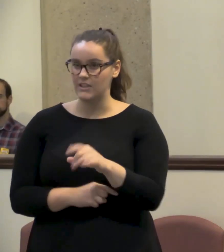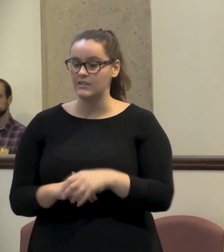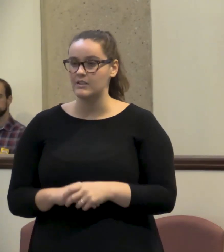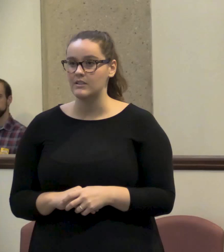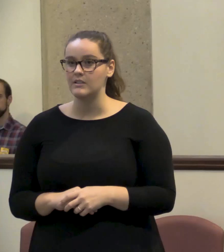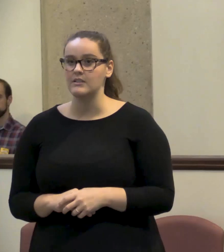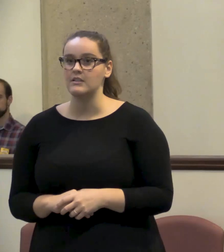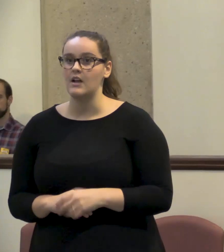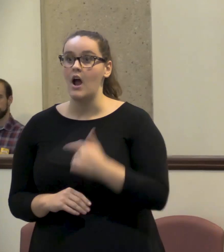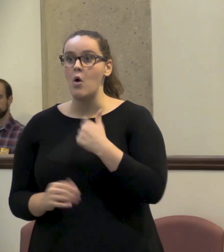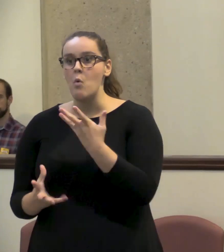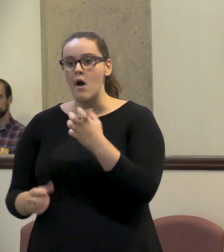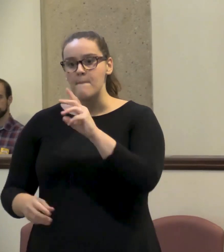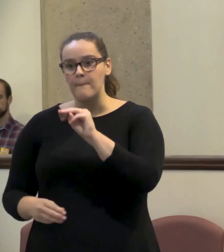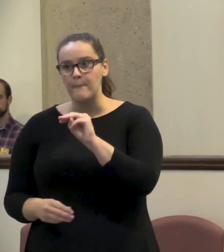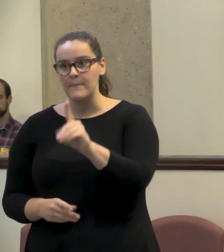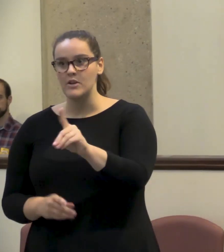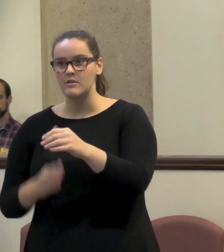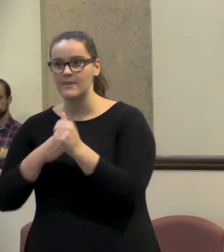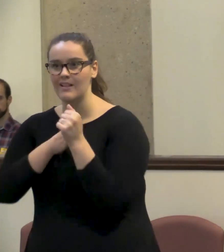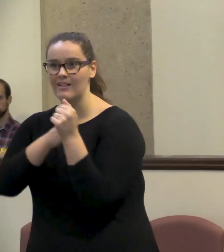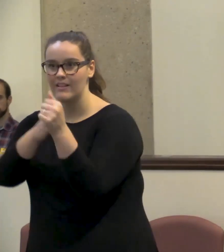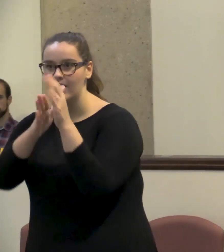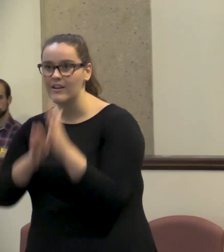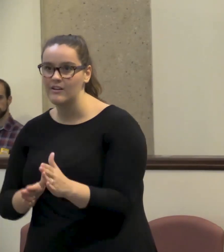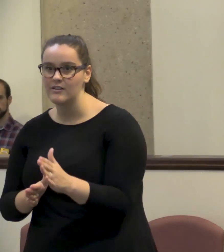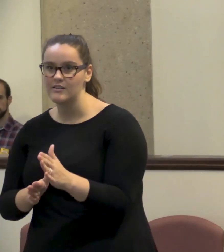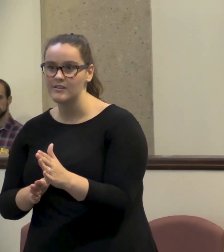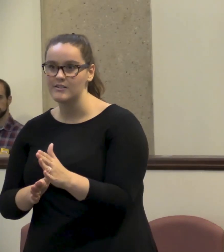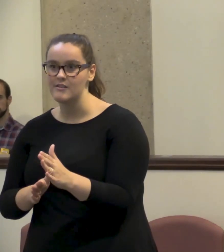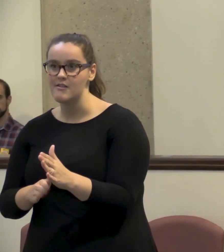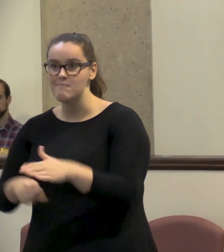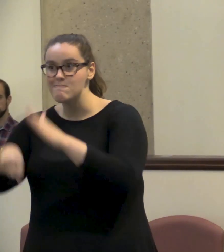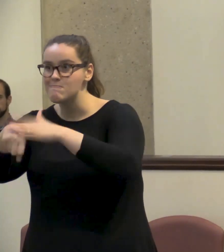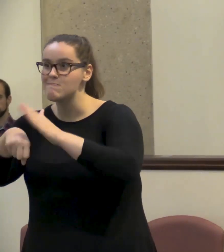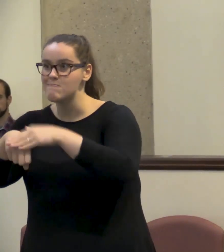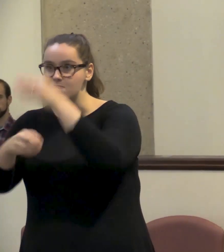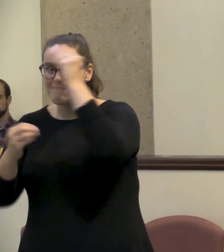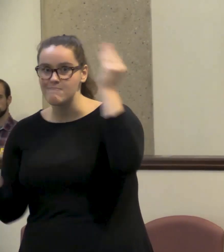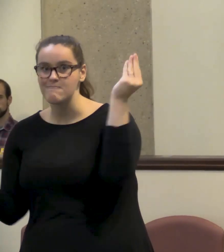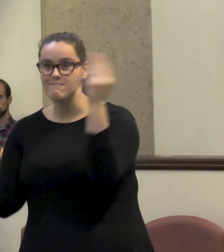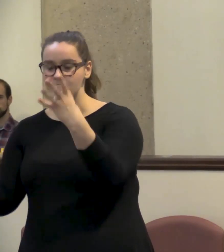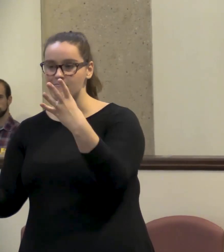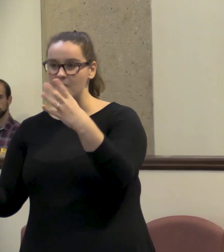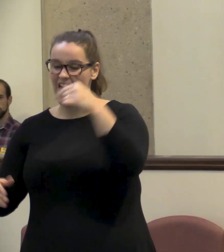Maryland to be leaders, to be a beacon to the country on how this can be done.